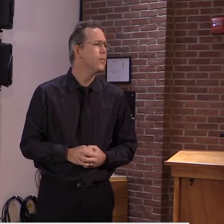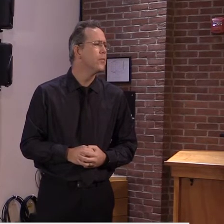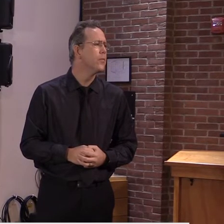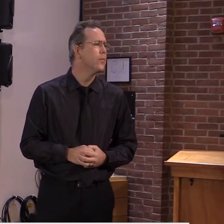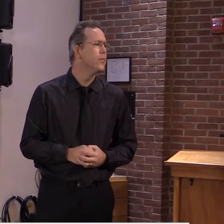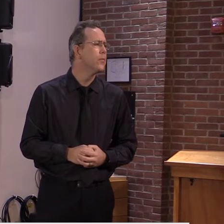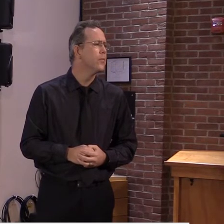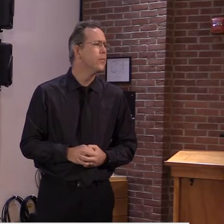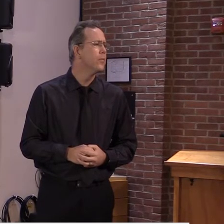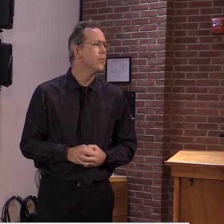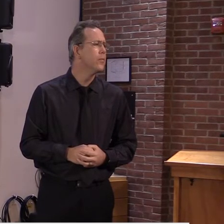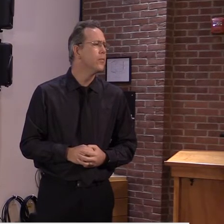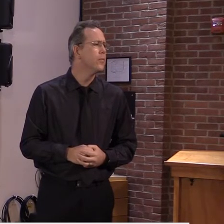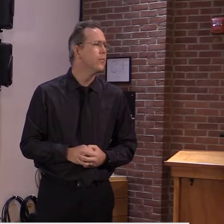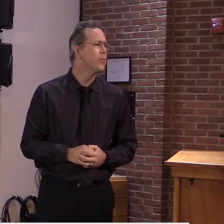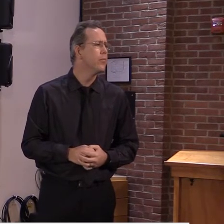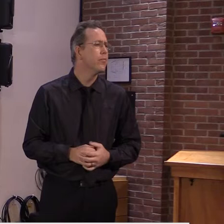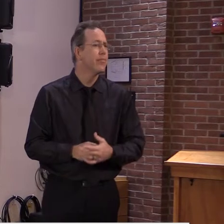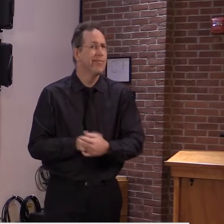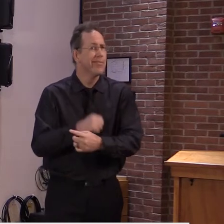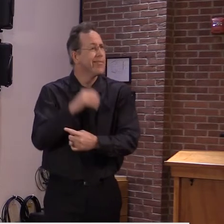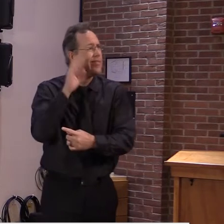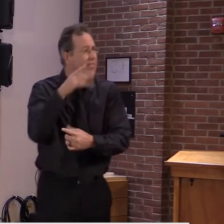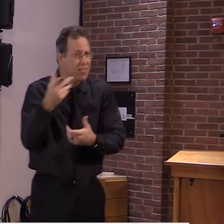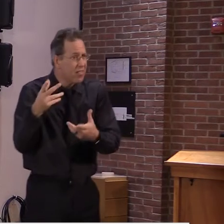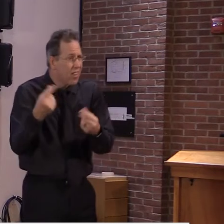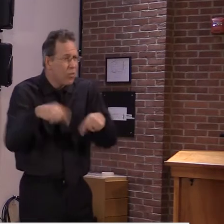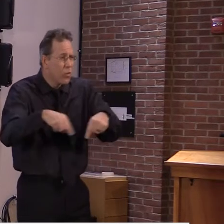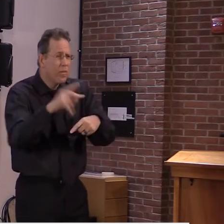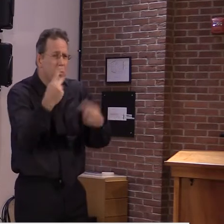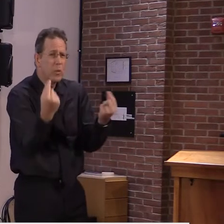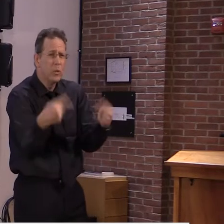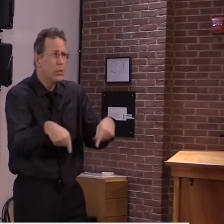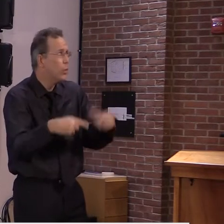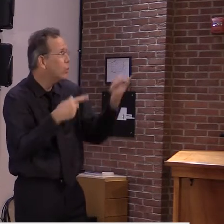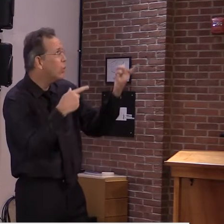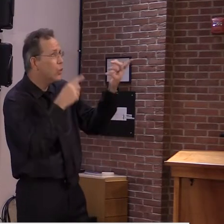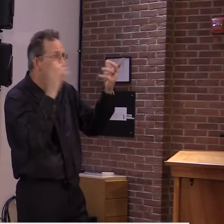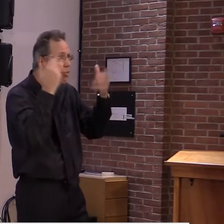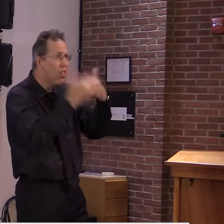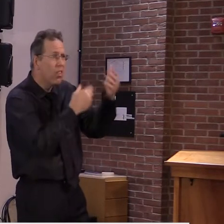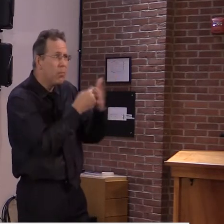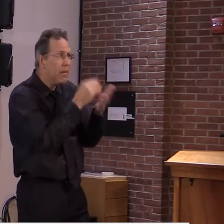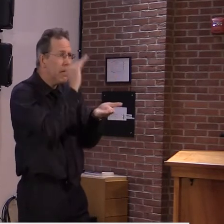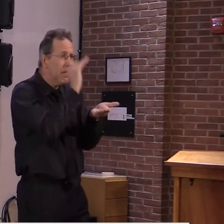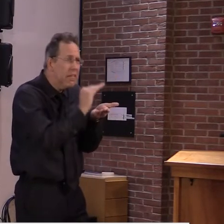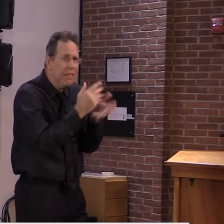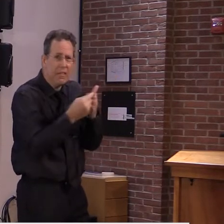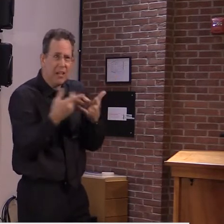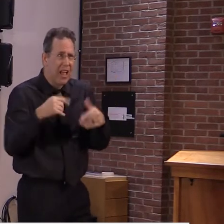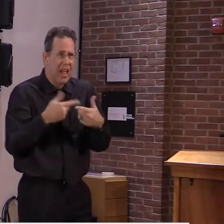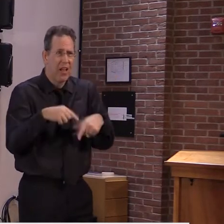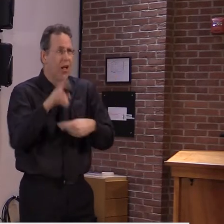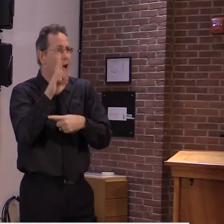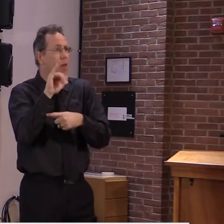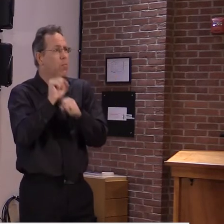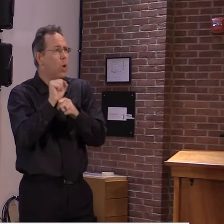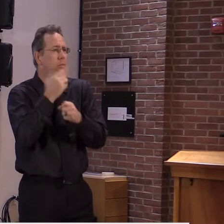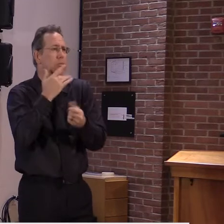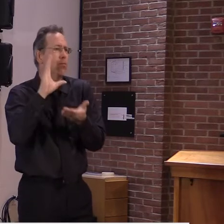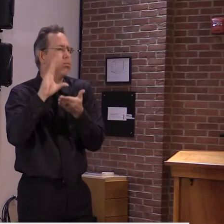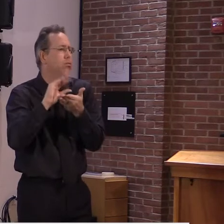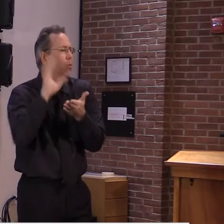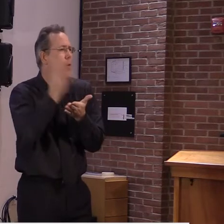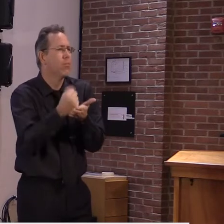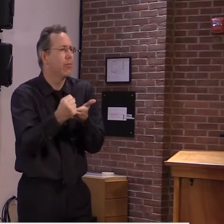benefits the day after Christmas? Yeah, you know, the problem, as I articulated before, is that when you have so